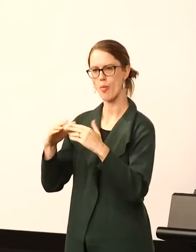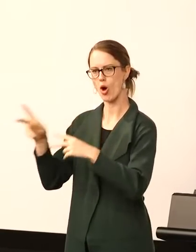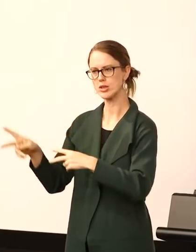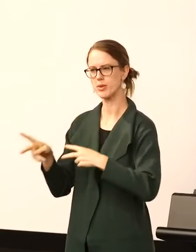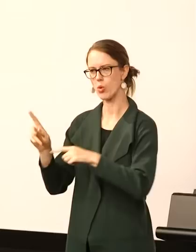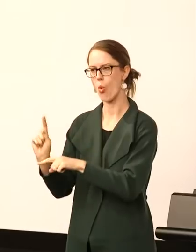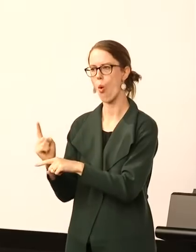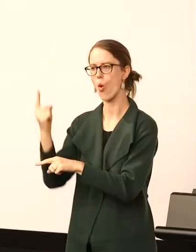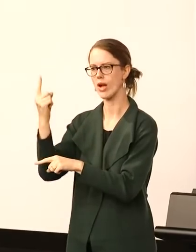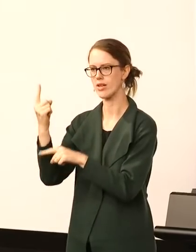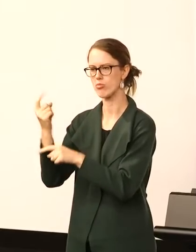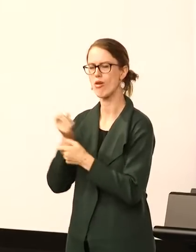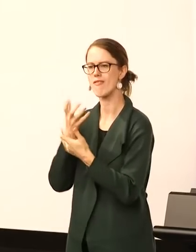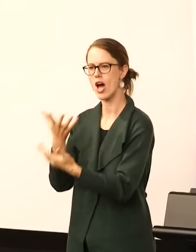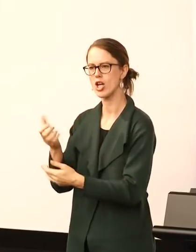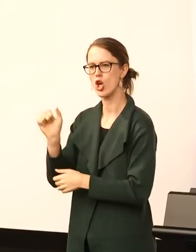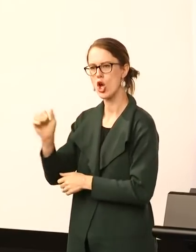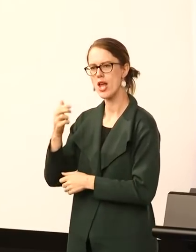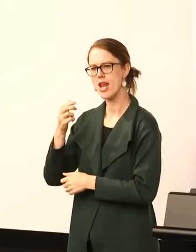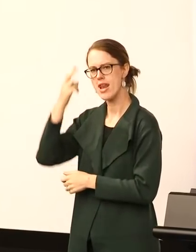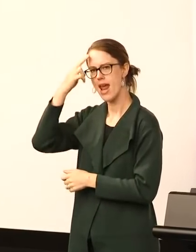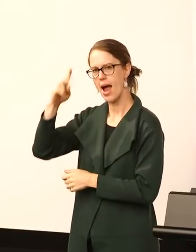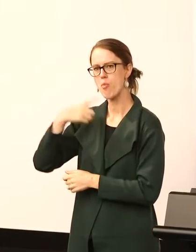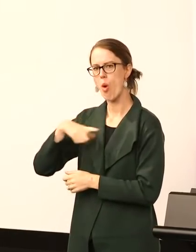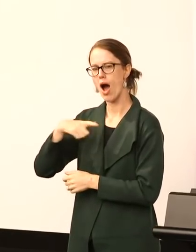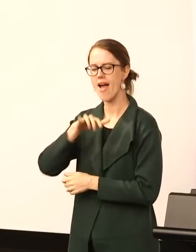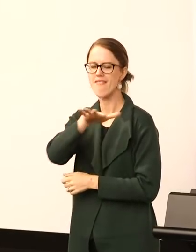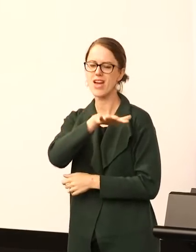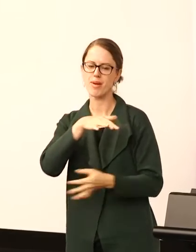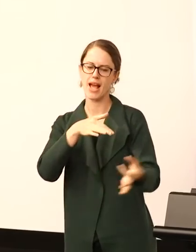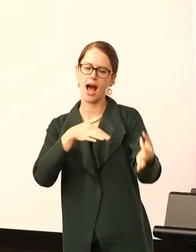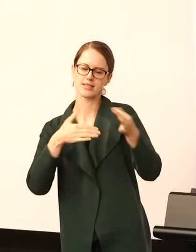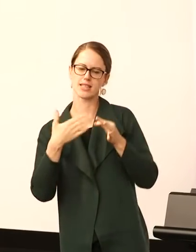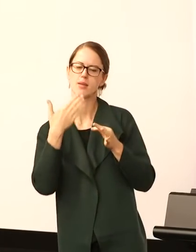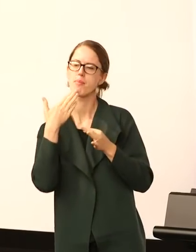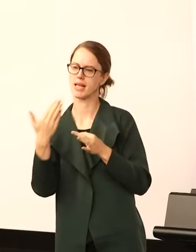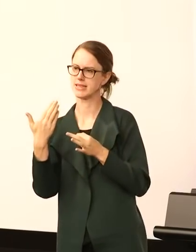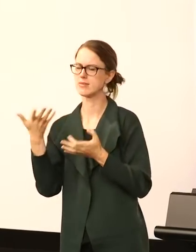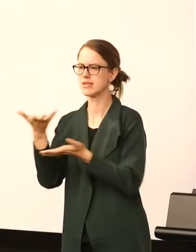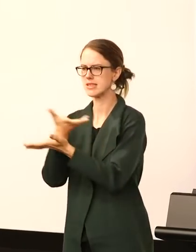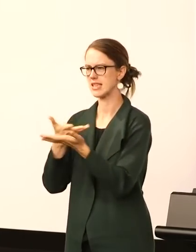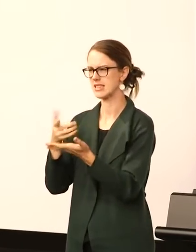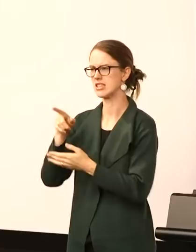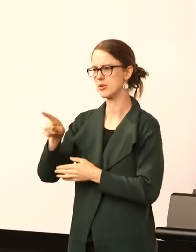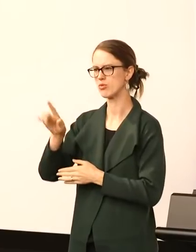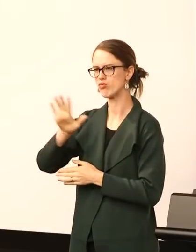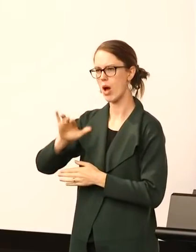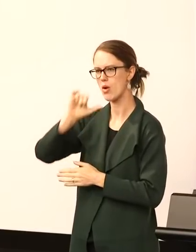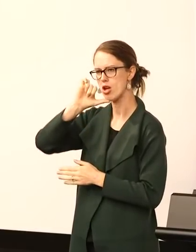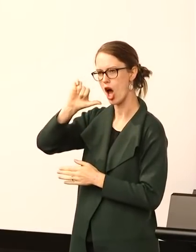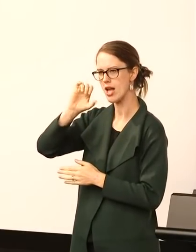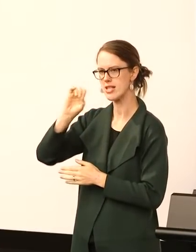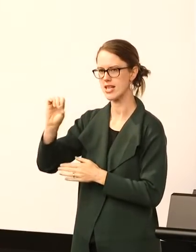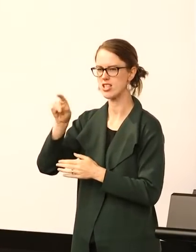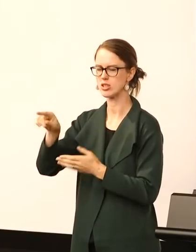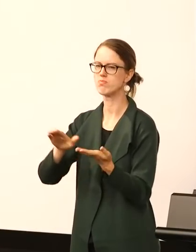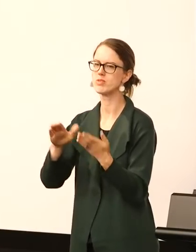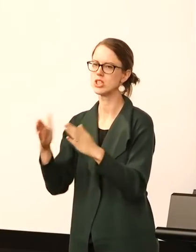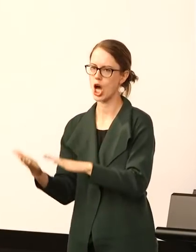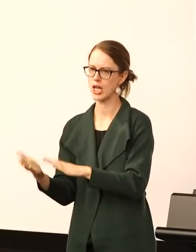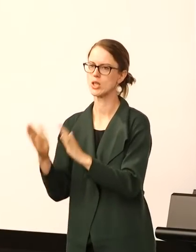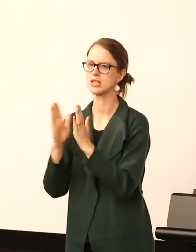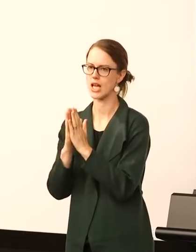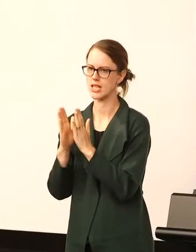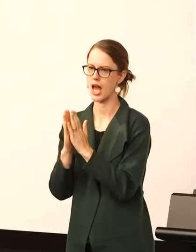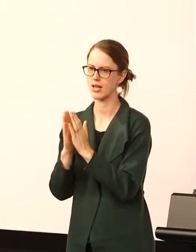We're providing Aileen's name following a request to do so by her family. Aileen was in her 90s. She passed away on Sunday, and she was